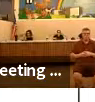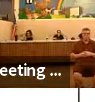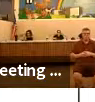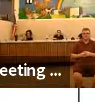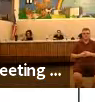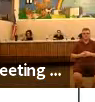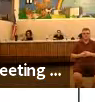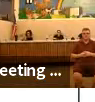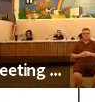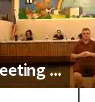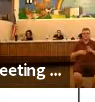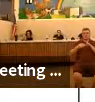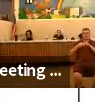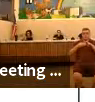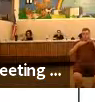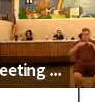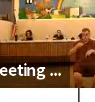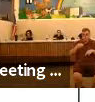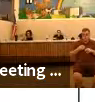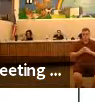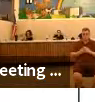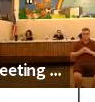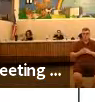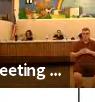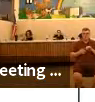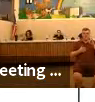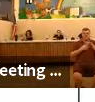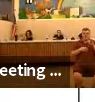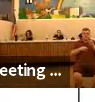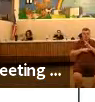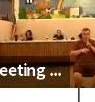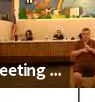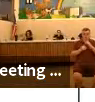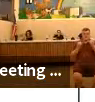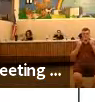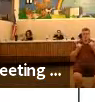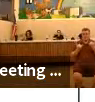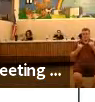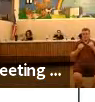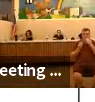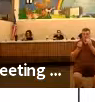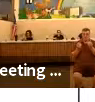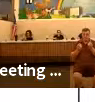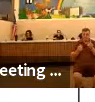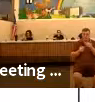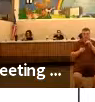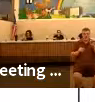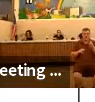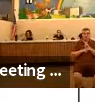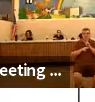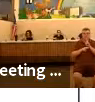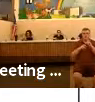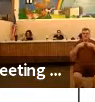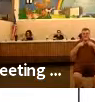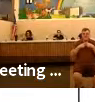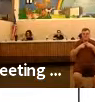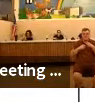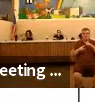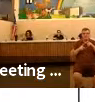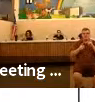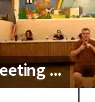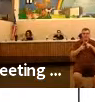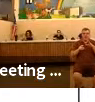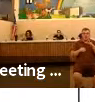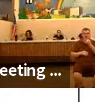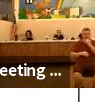The results is a plan that utilizes existing terrain and avoids utility easement areas.